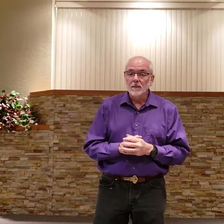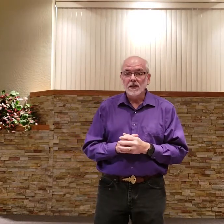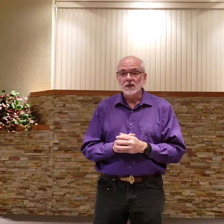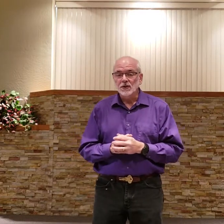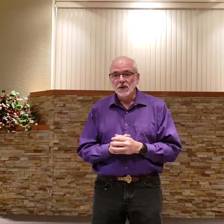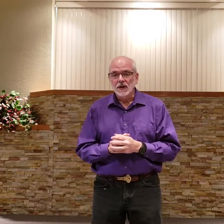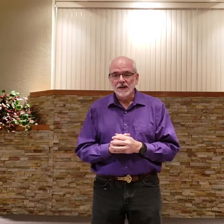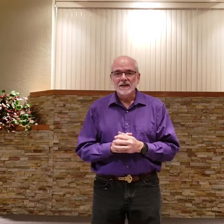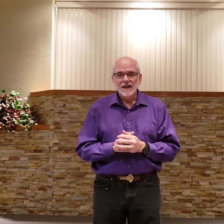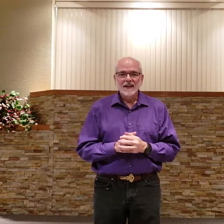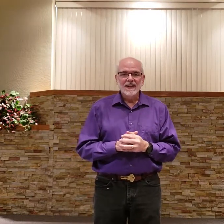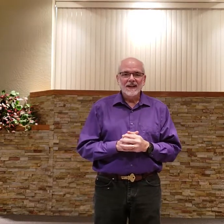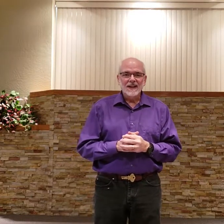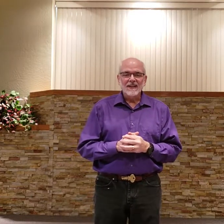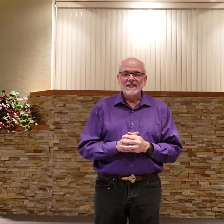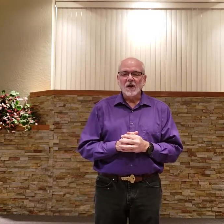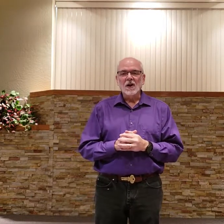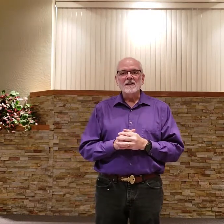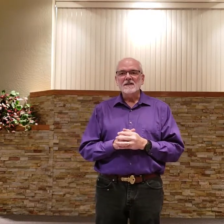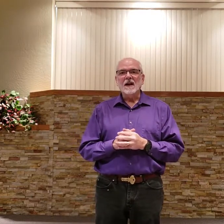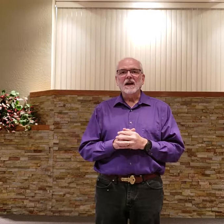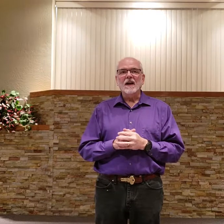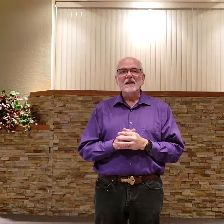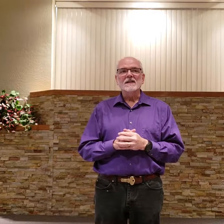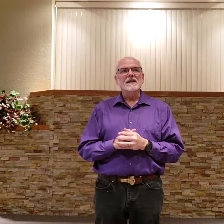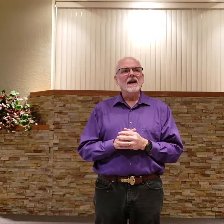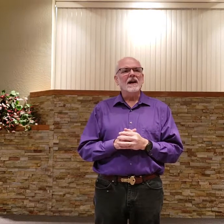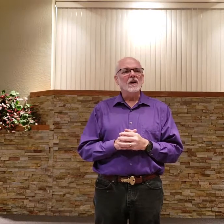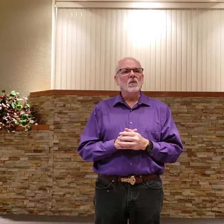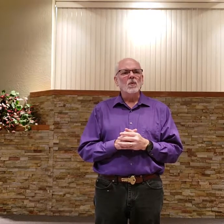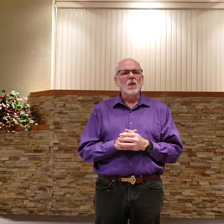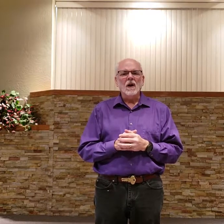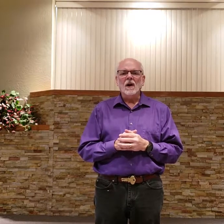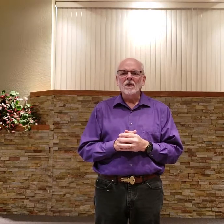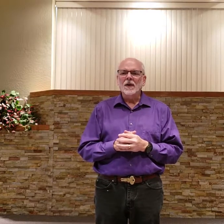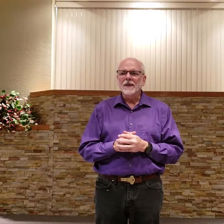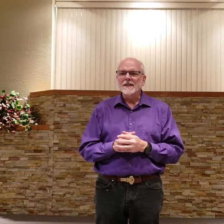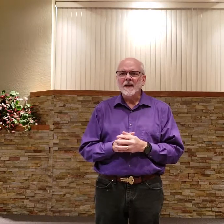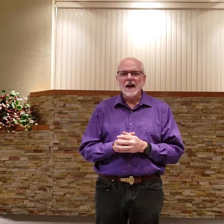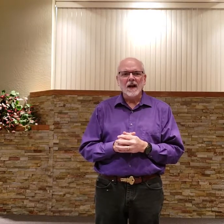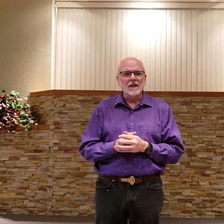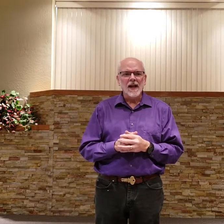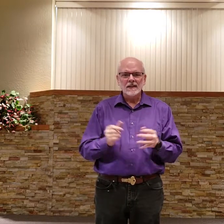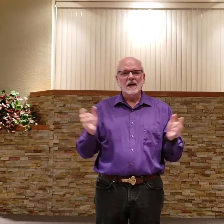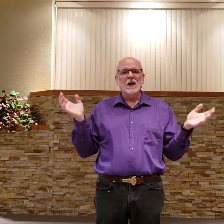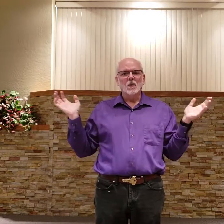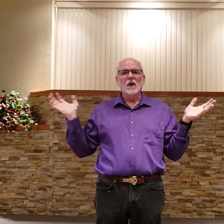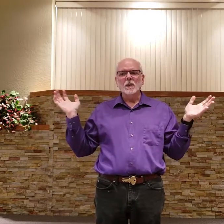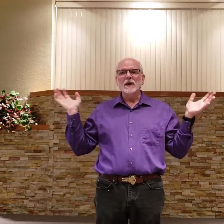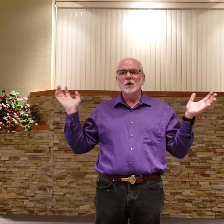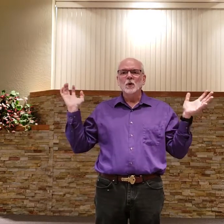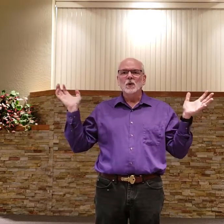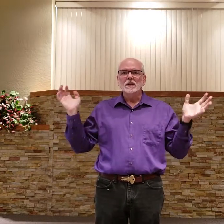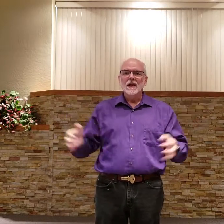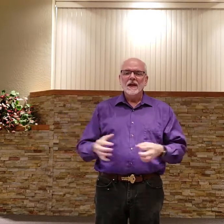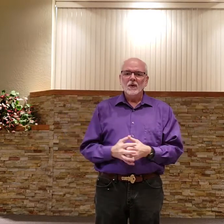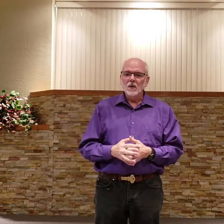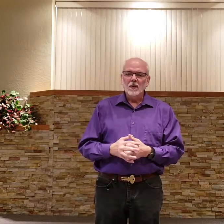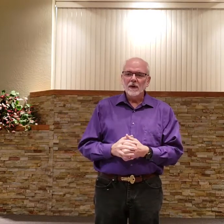summit stood. On Zion. Zion, what on earth is Zion? That's not a word we use when we,